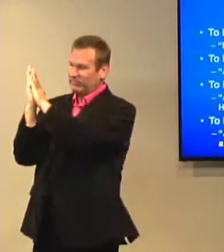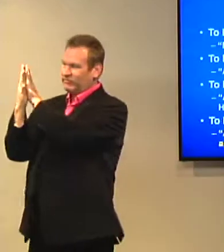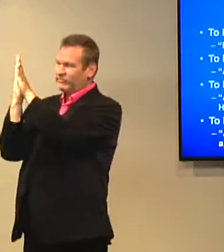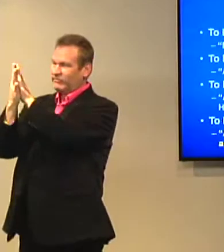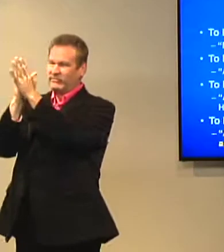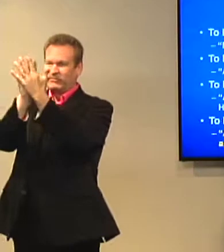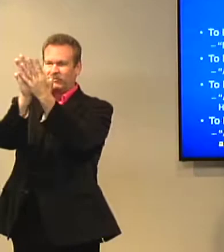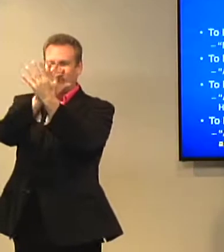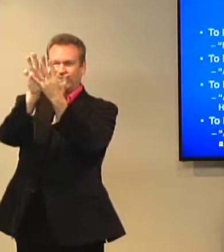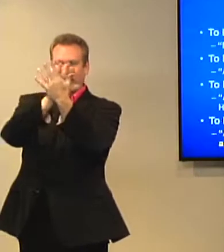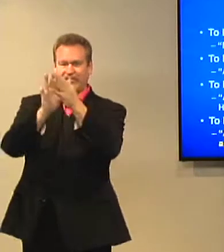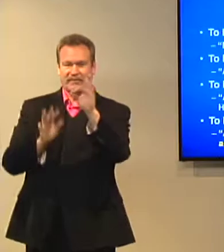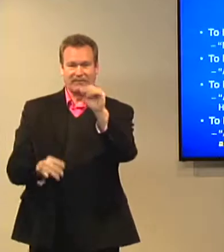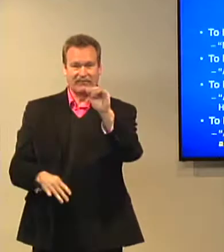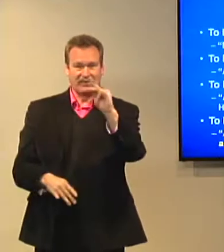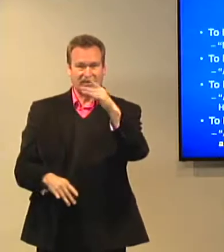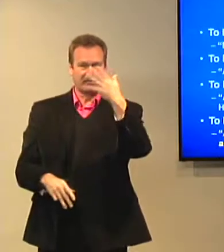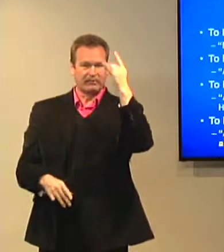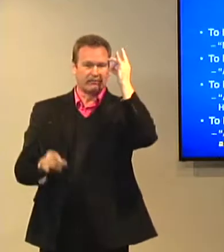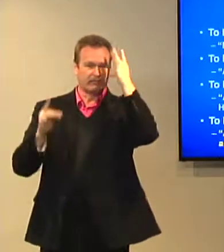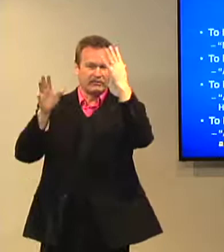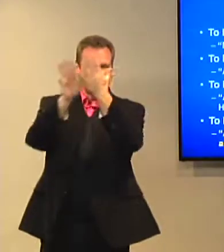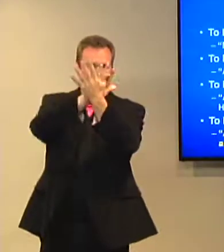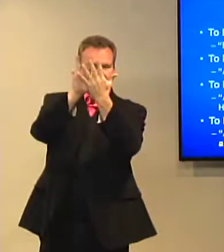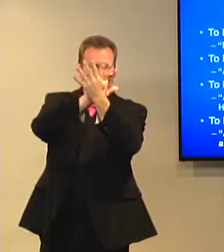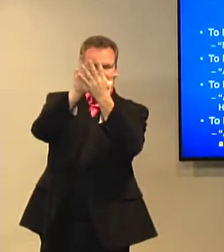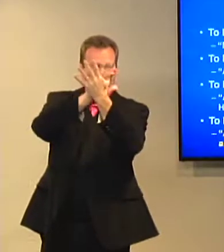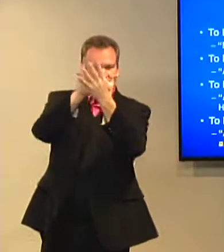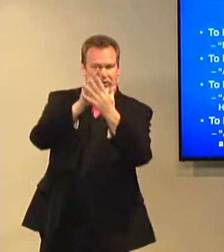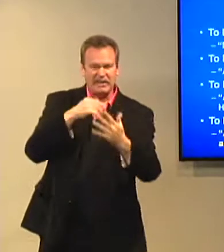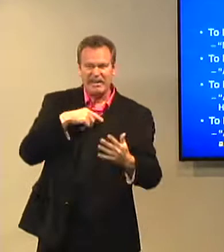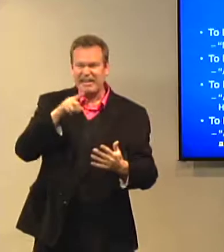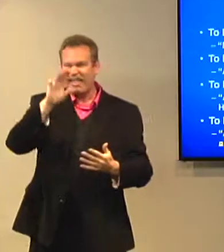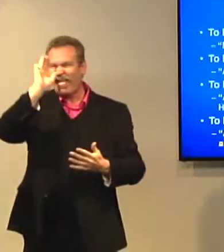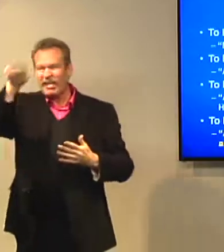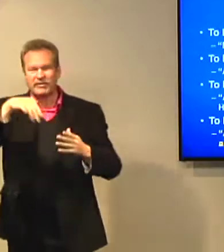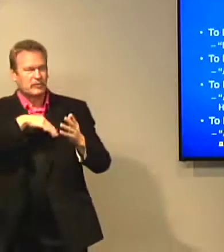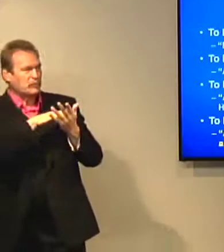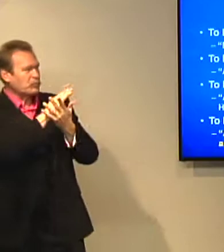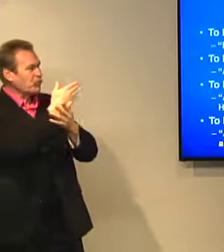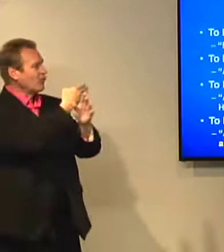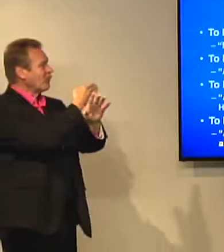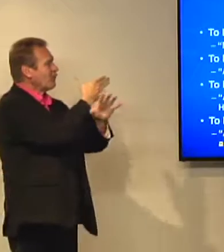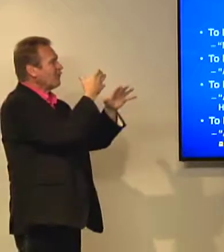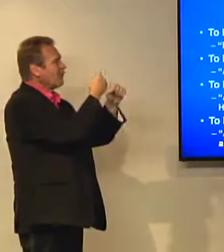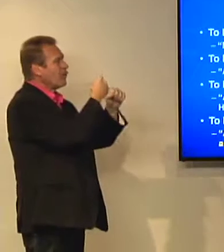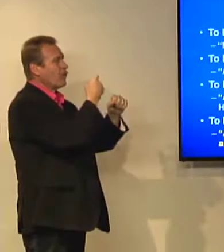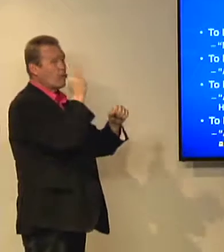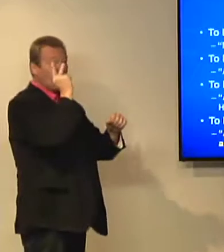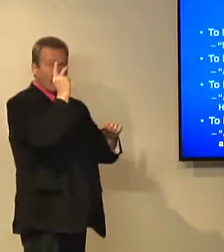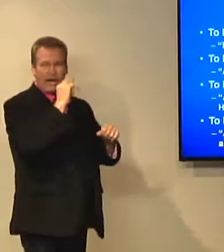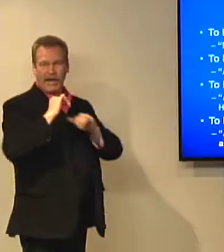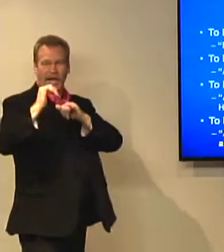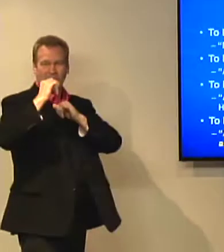4, 5, 6, typically around the time, you know, driving around, certain areas can be really terrible, but you kind of go and you find back